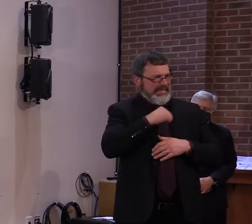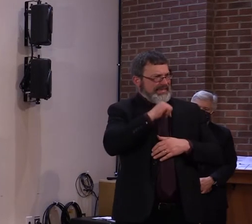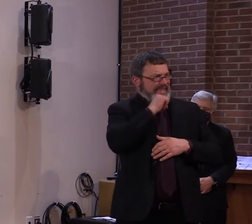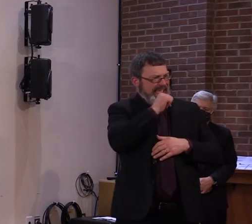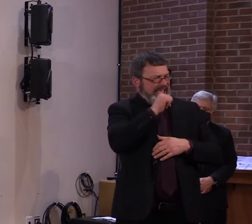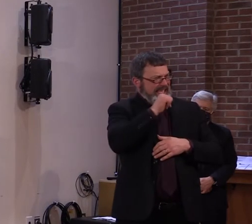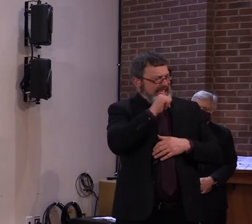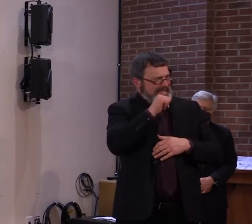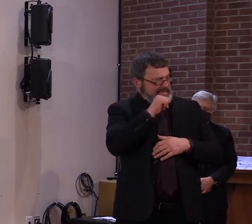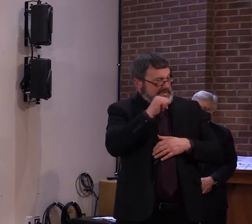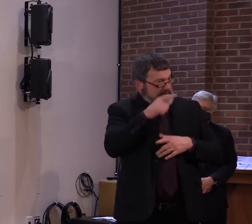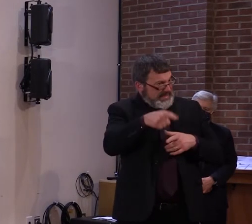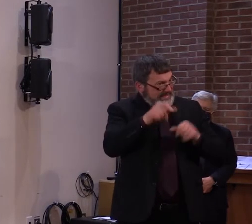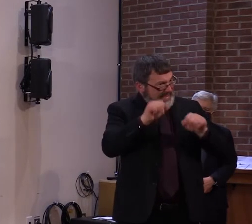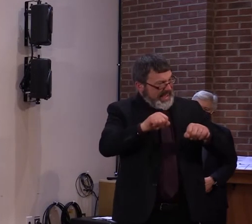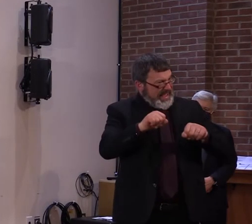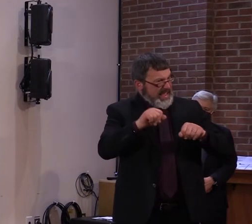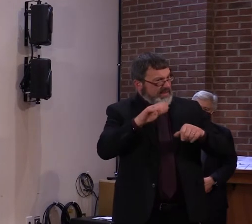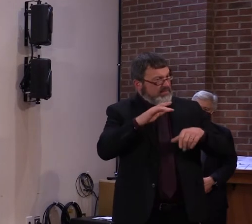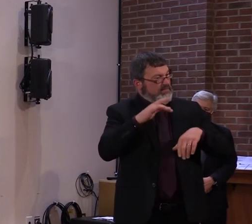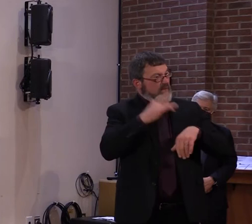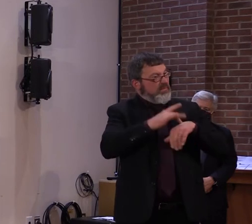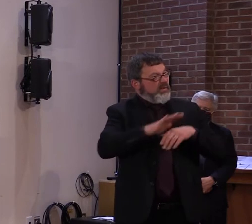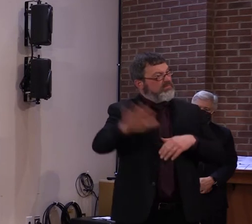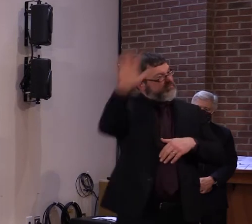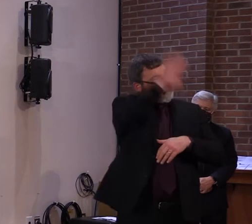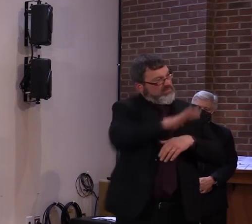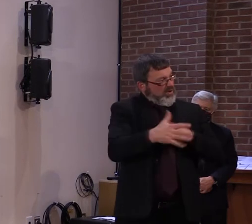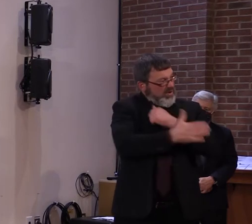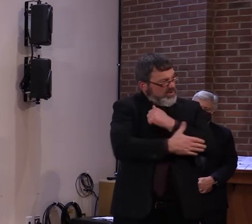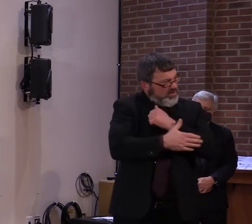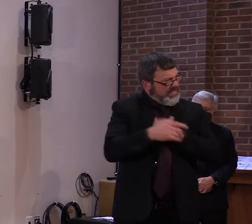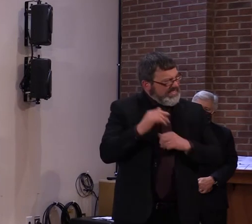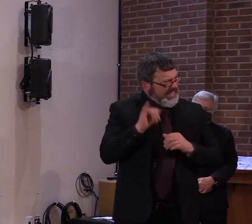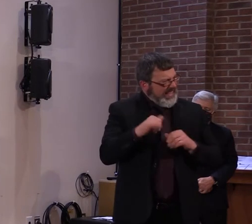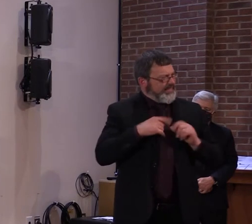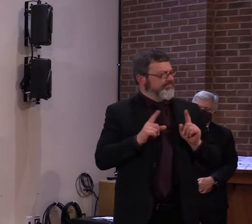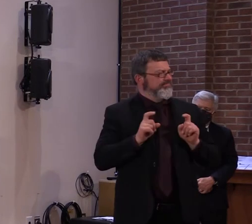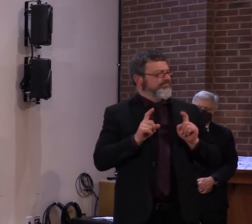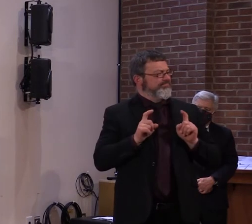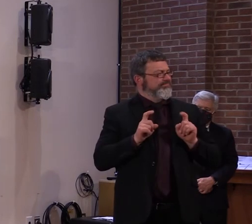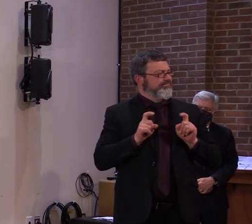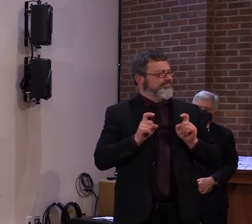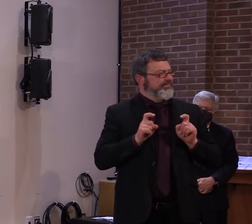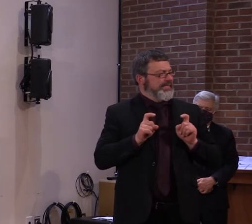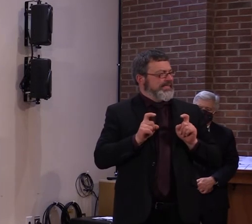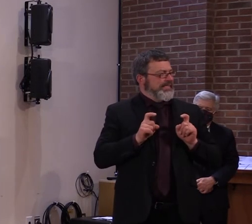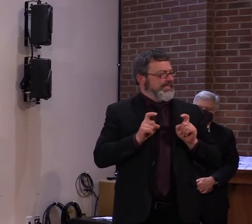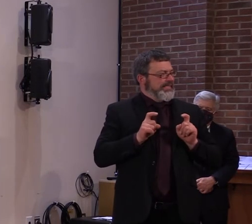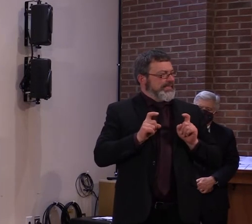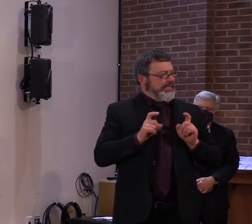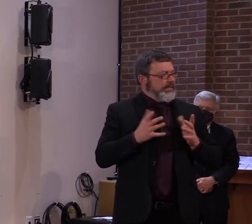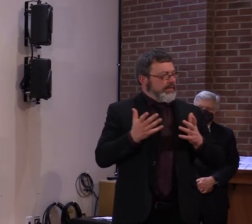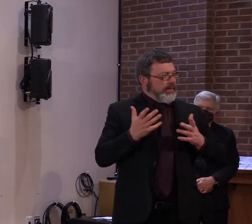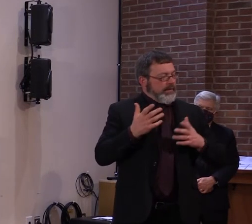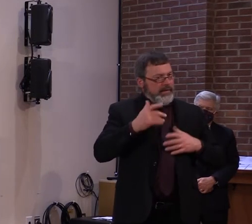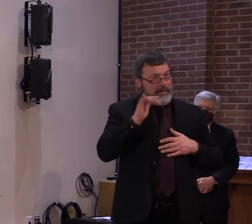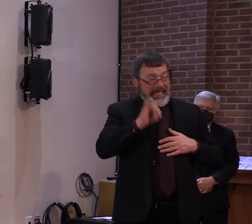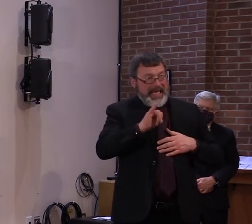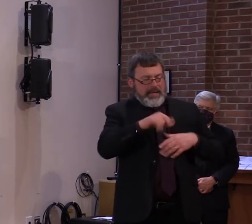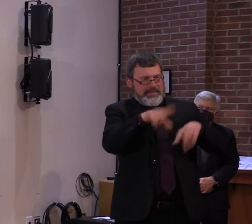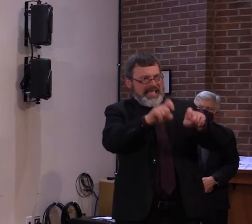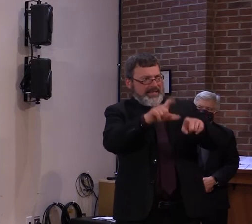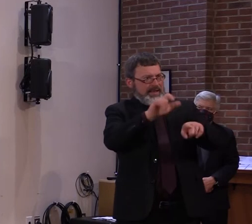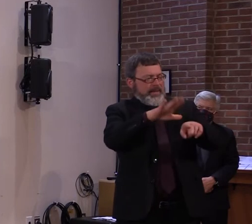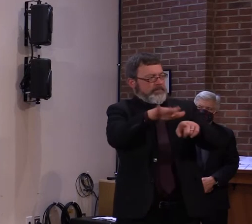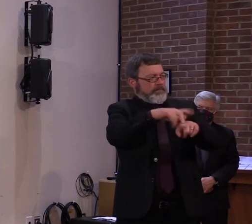targeted at two sort of settings where it was going to be piloted more. However, if there are actually people in Vermont